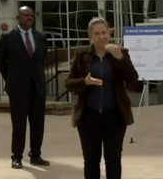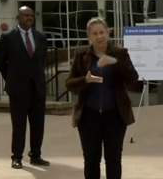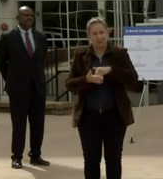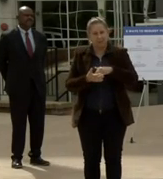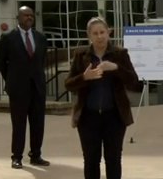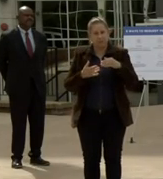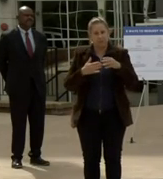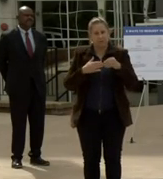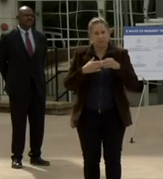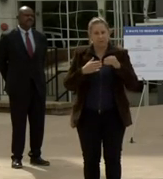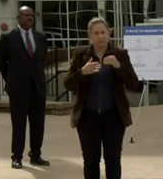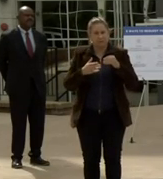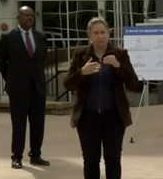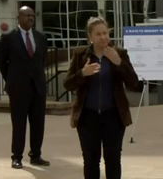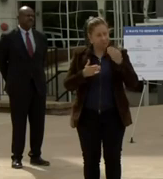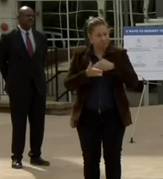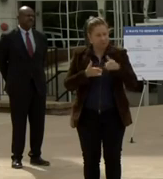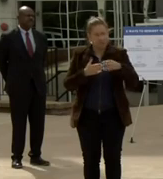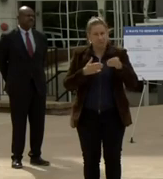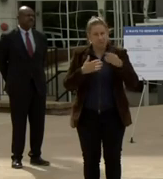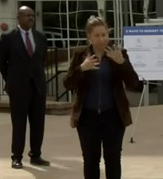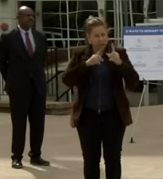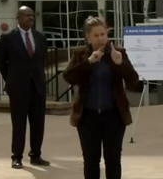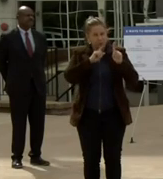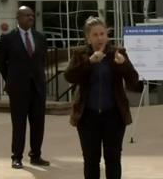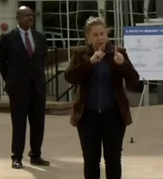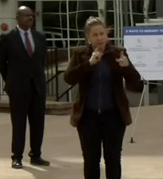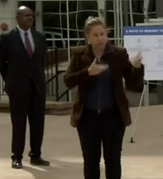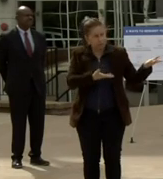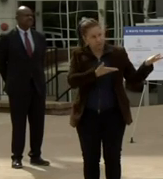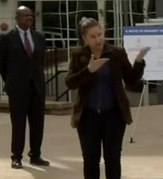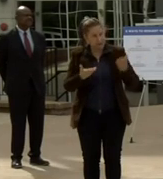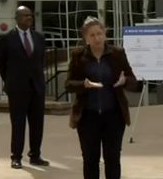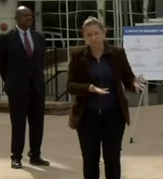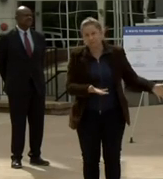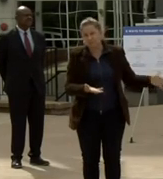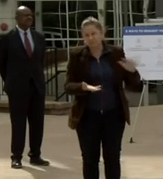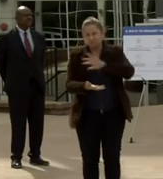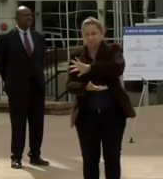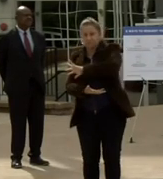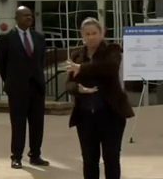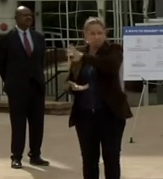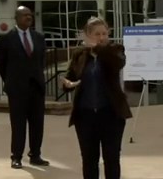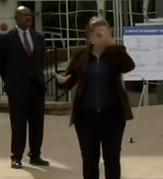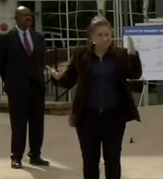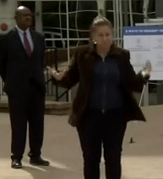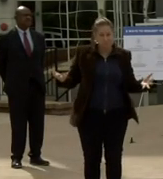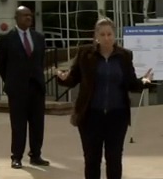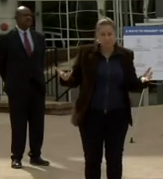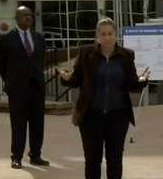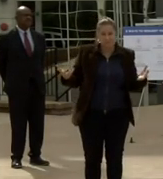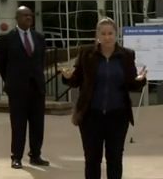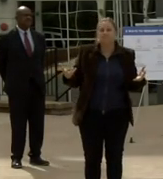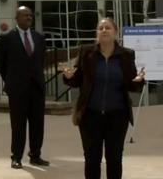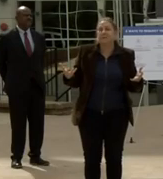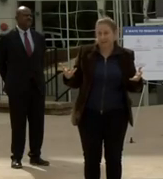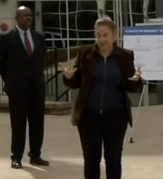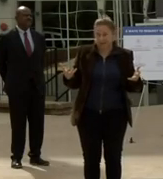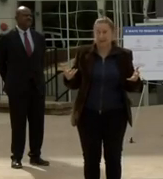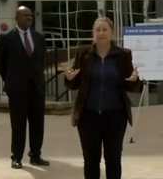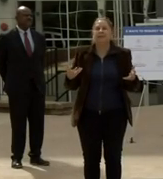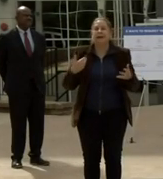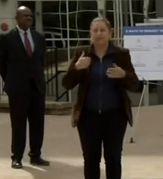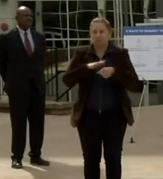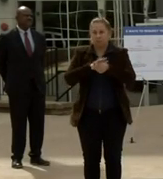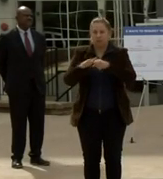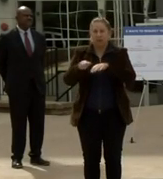PPE? As I mentioned, we have, we think what we need in terms of PPE to